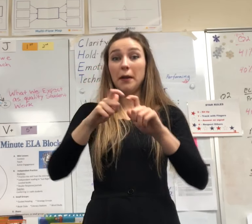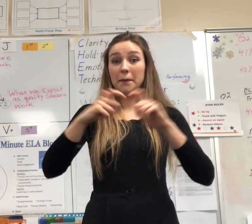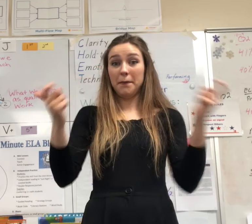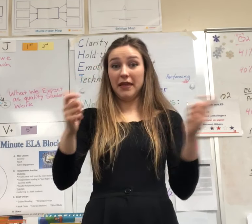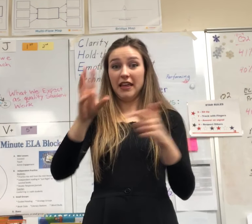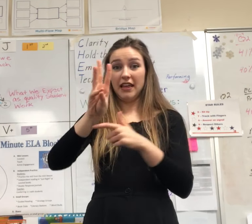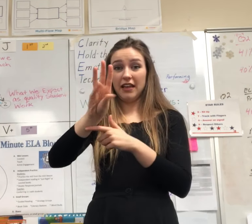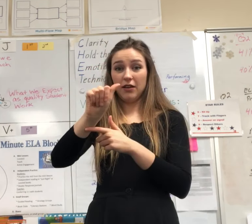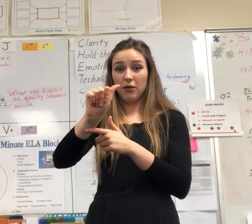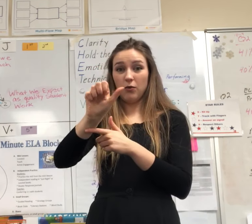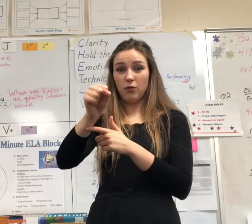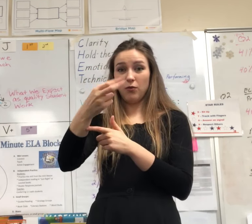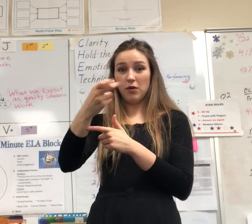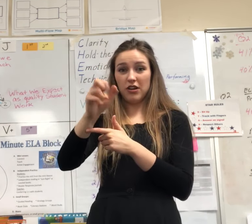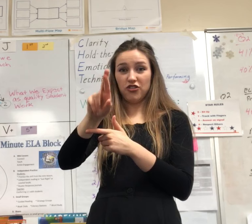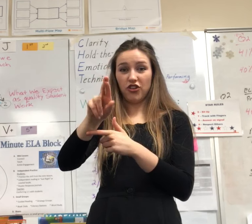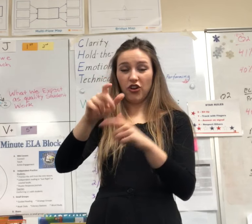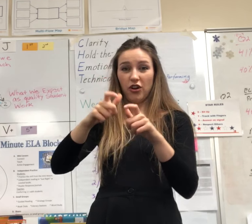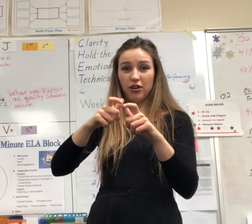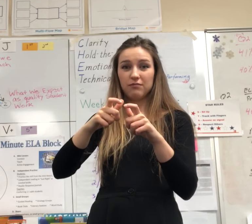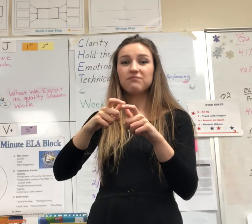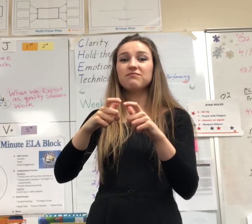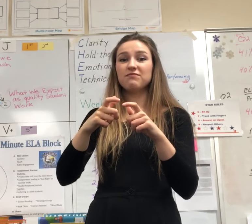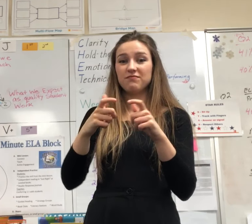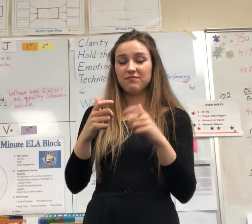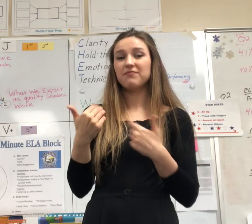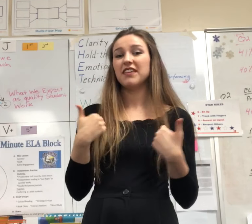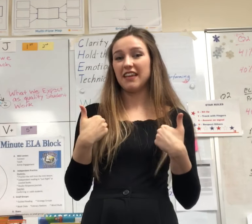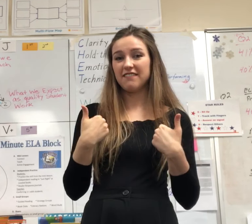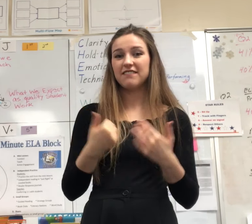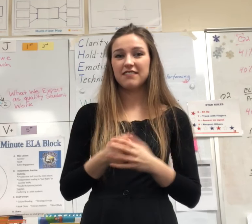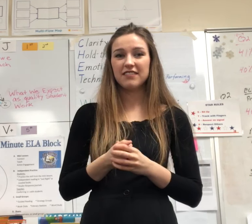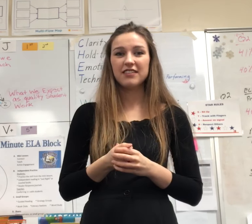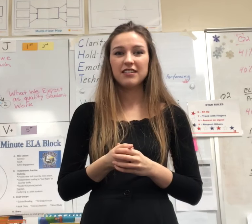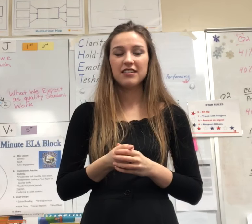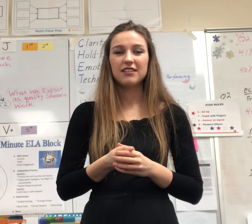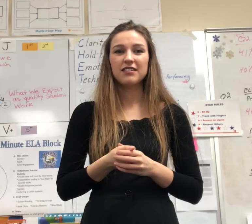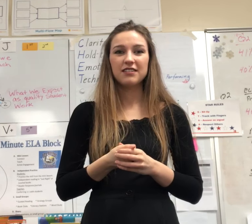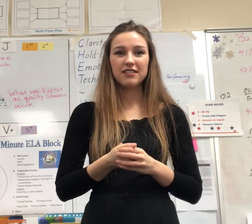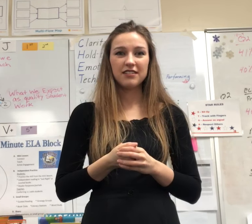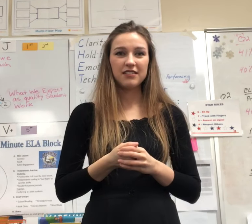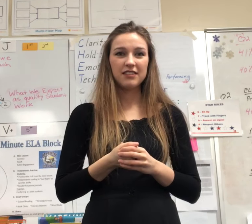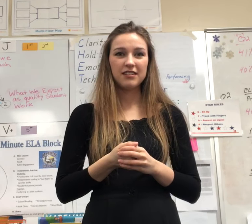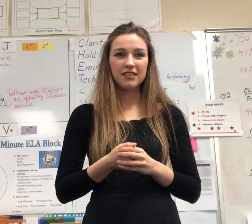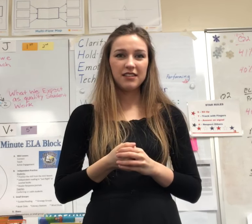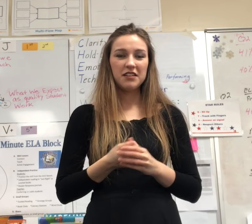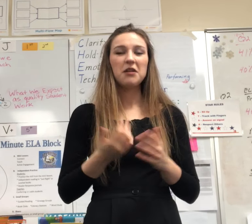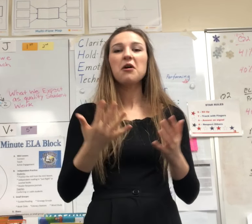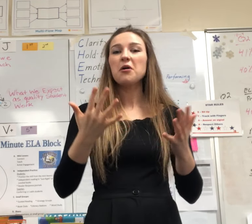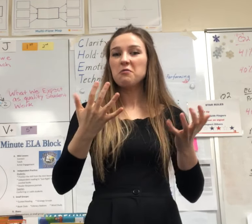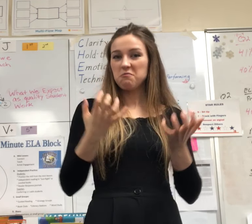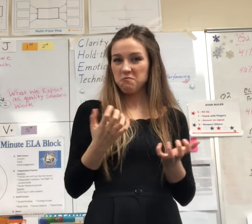In a few minutes, we're going to be reading our instructions as a team, but I just kind of wanted to show you how this